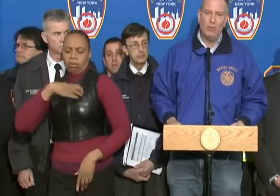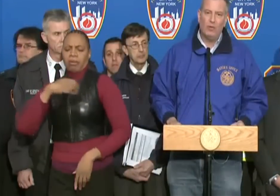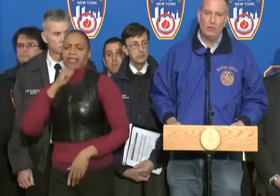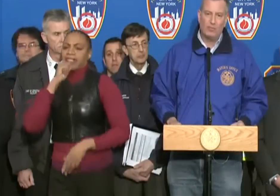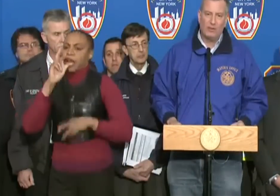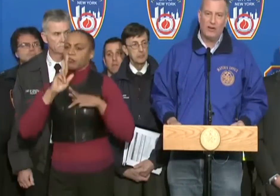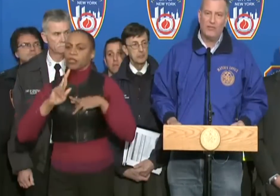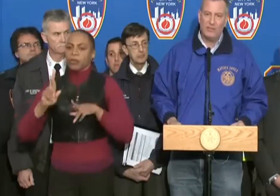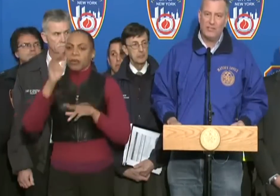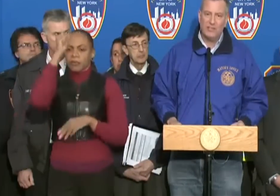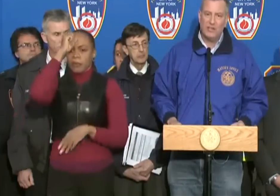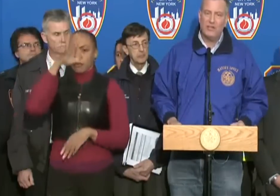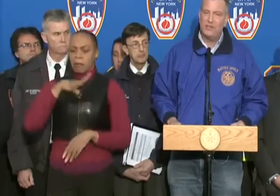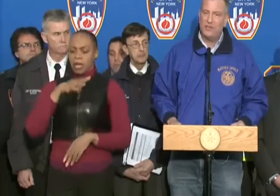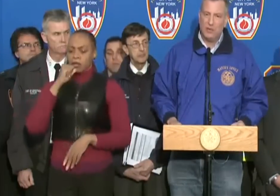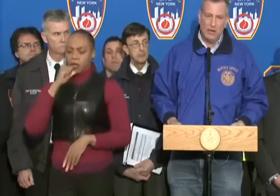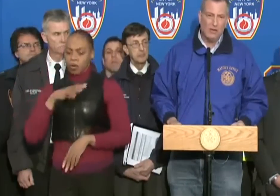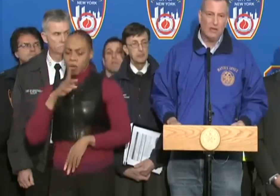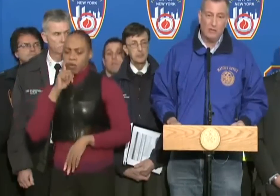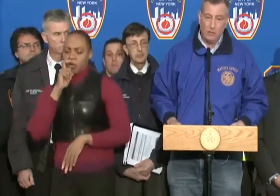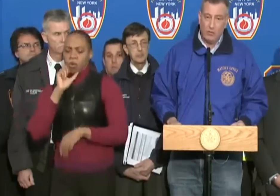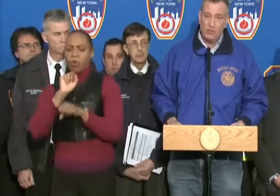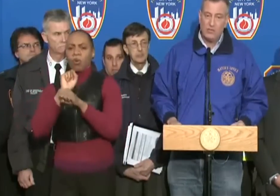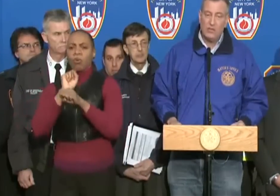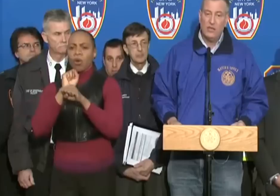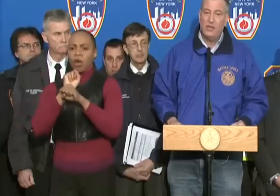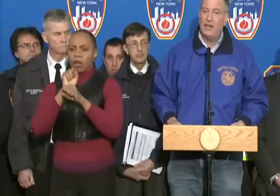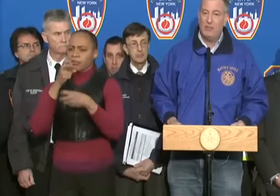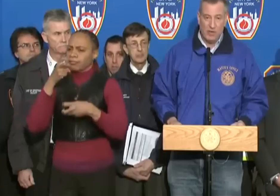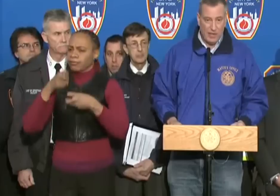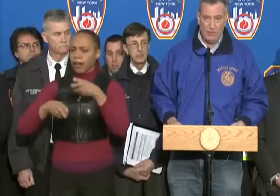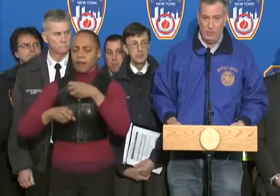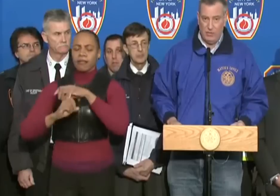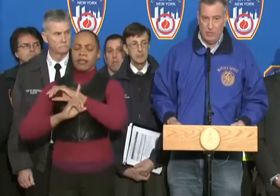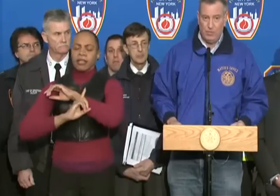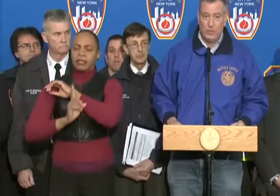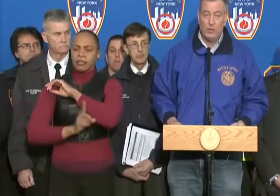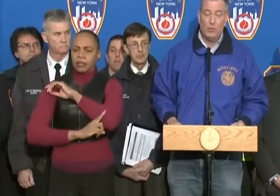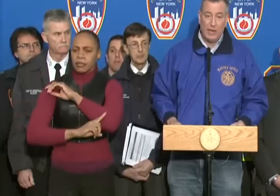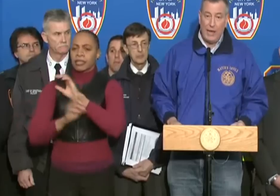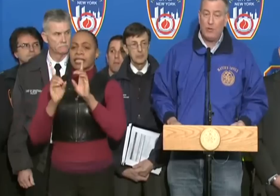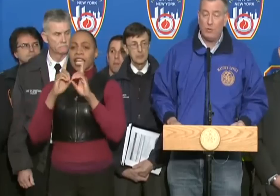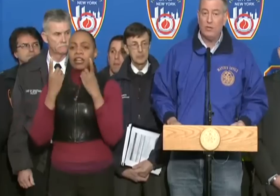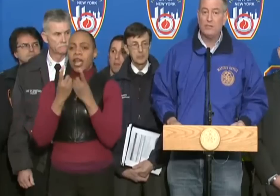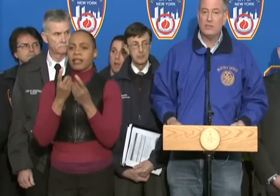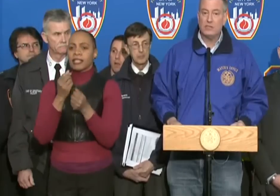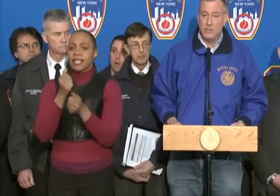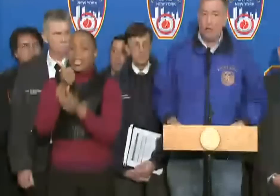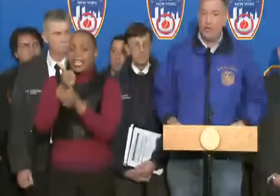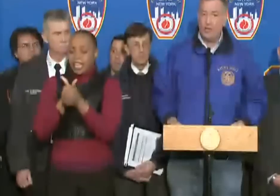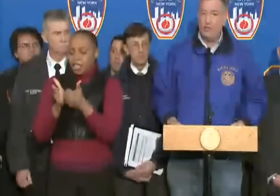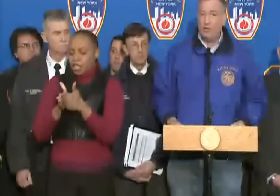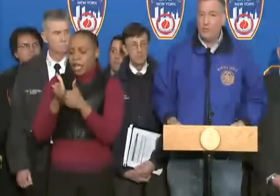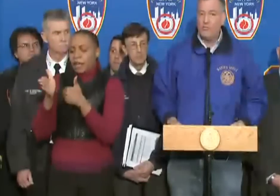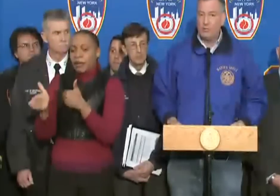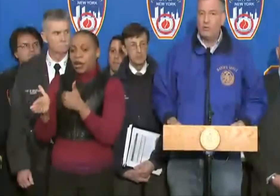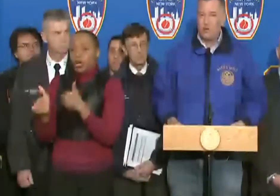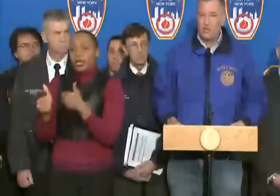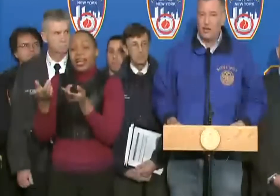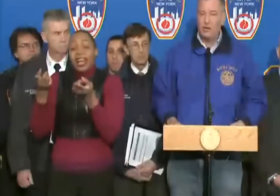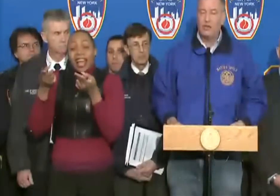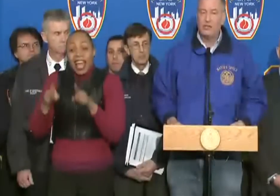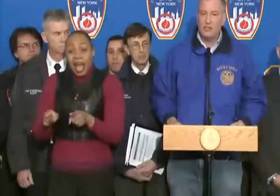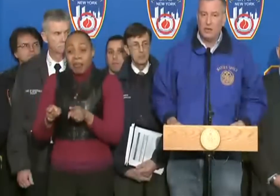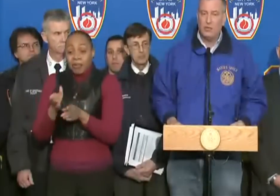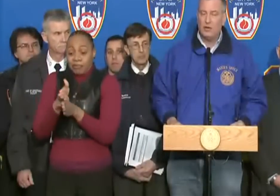the men and women who work so hard for us at sanitation. They were out there in force in every neighborhood. What happened was the snow hit right before